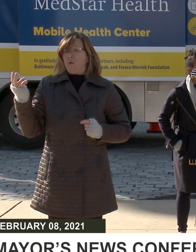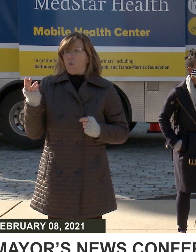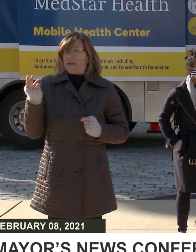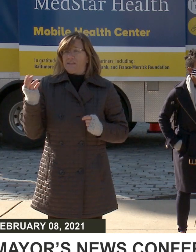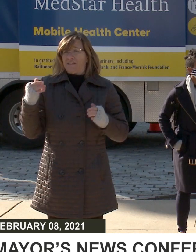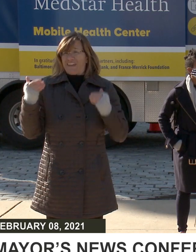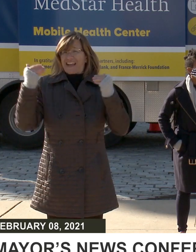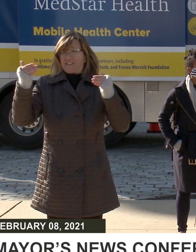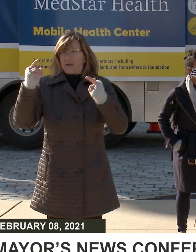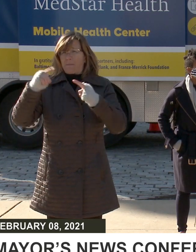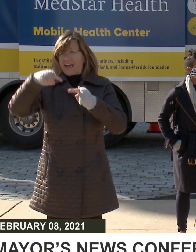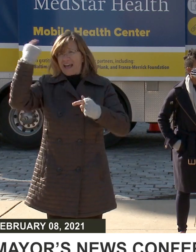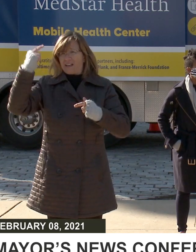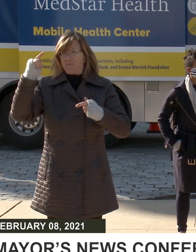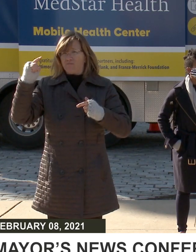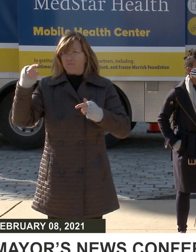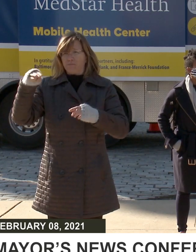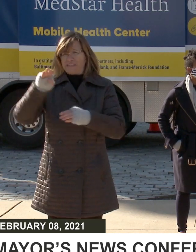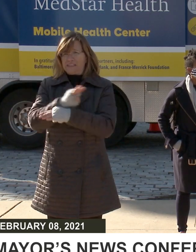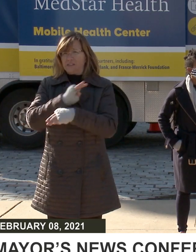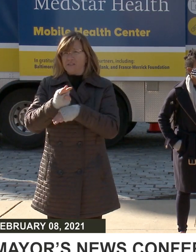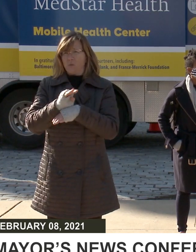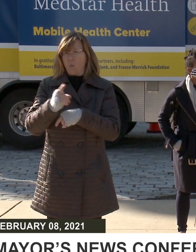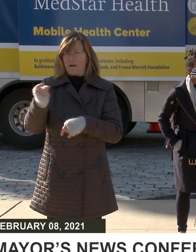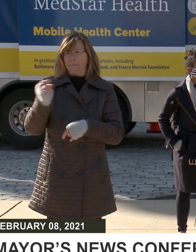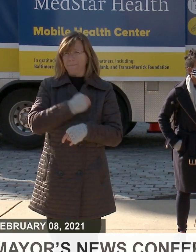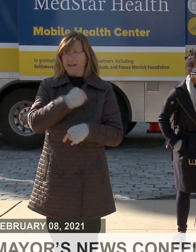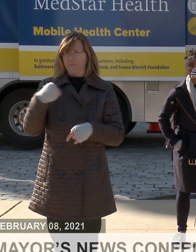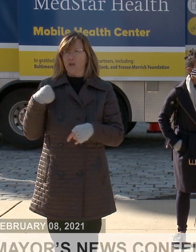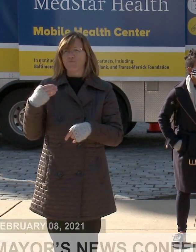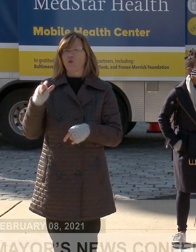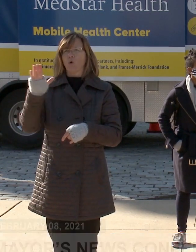corridor. One member of your staff and